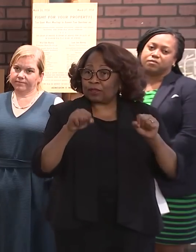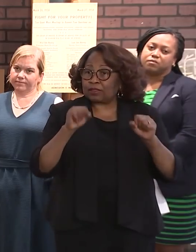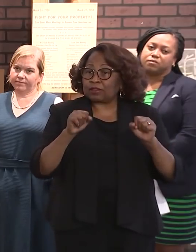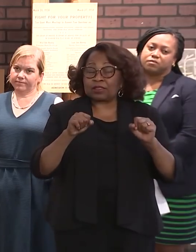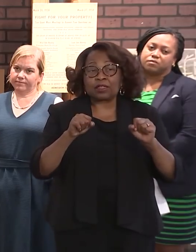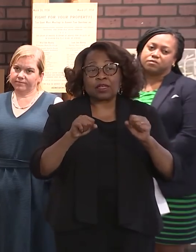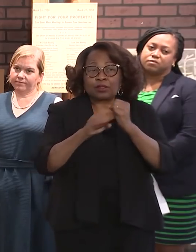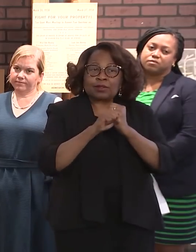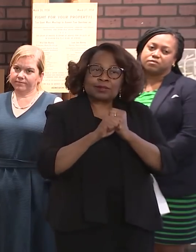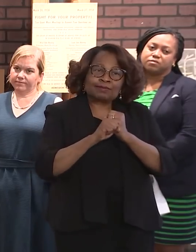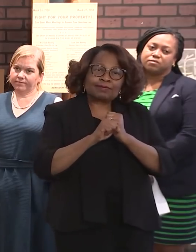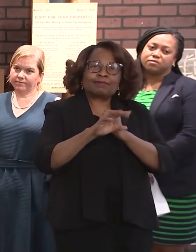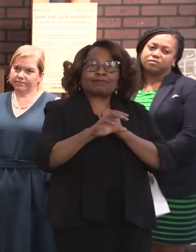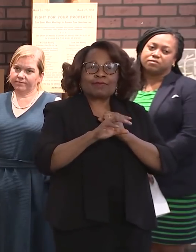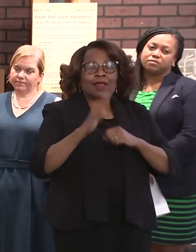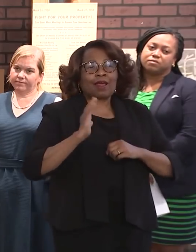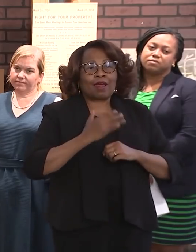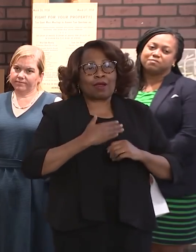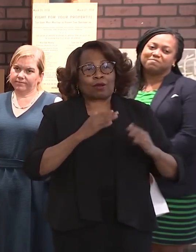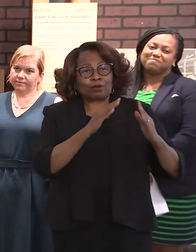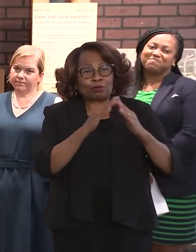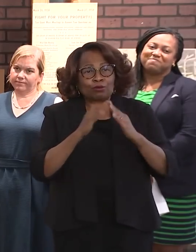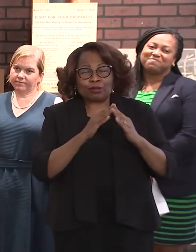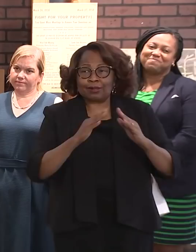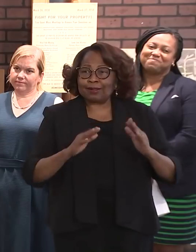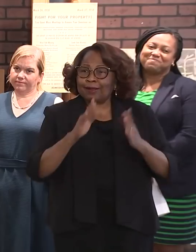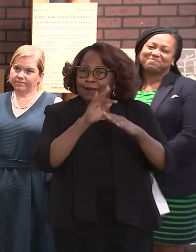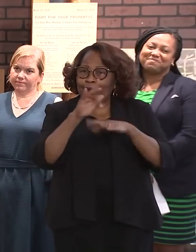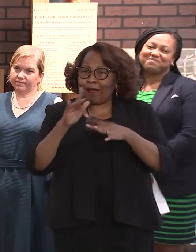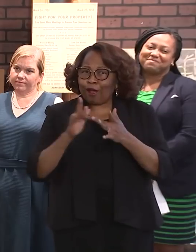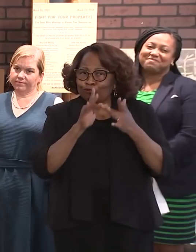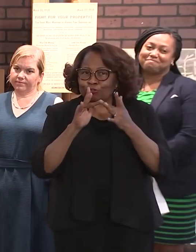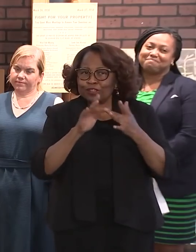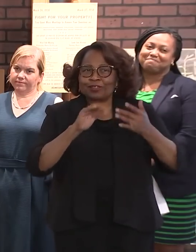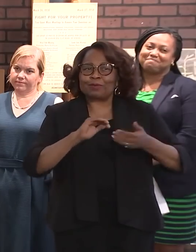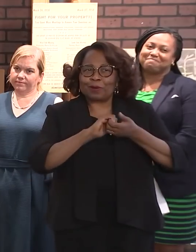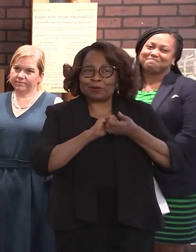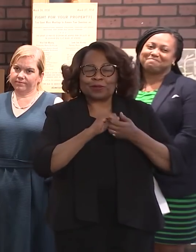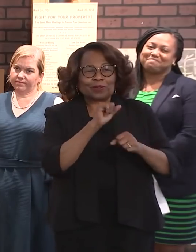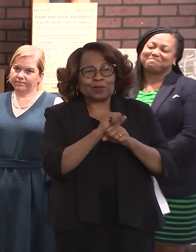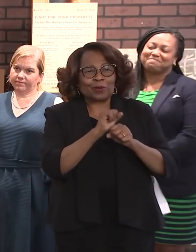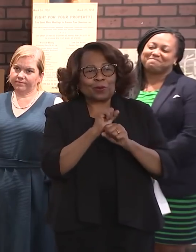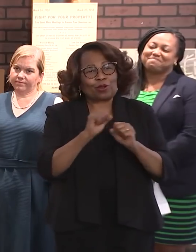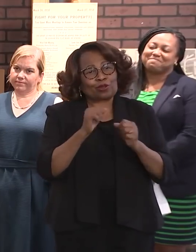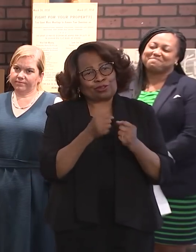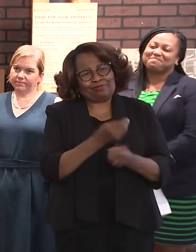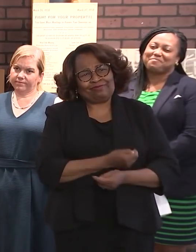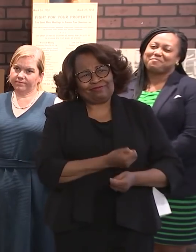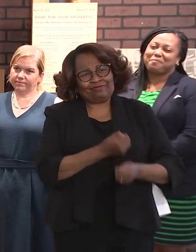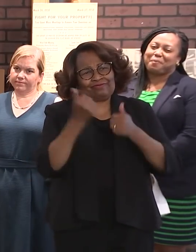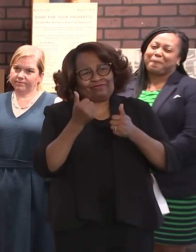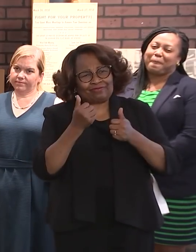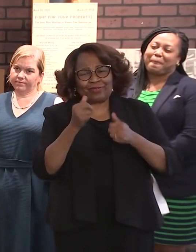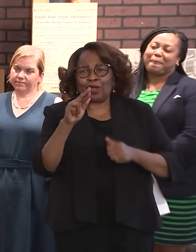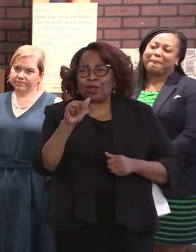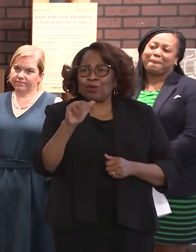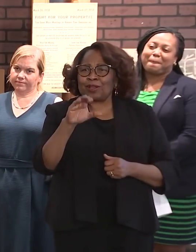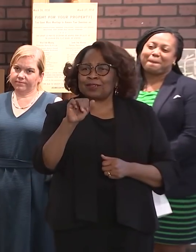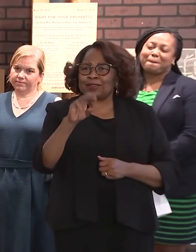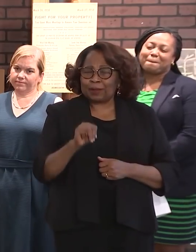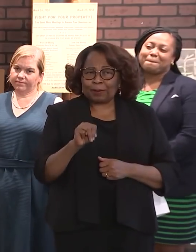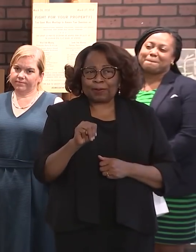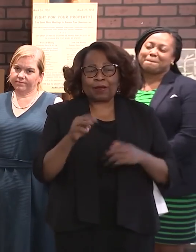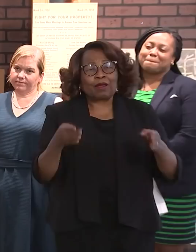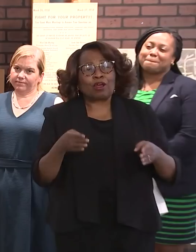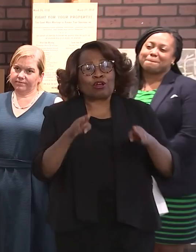our community outreach and partnerships as we work collaboratively to eradicate racism,